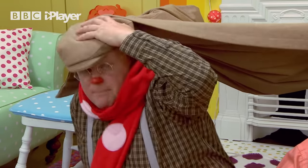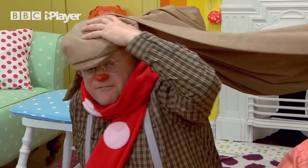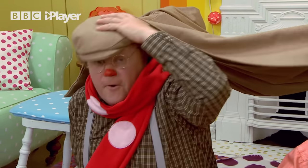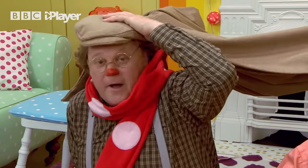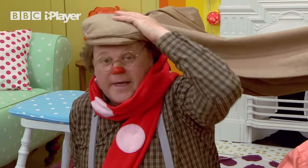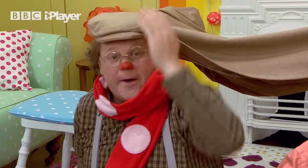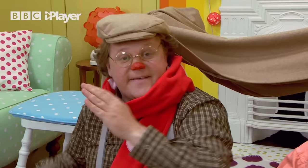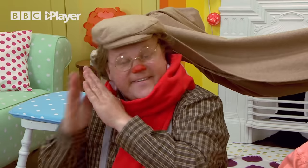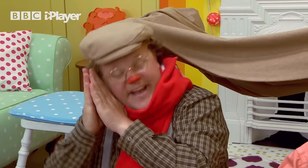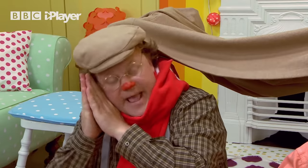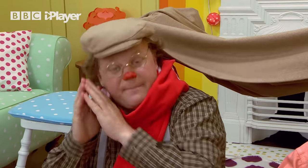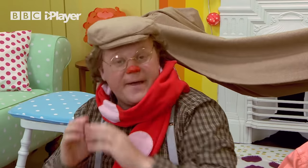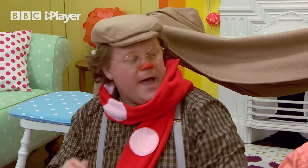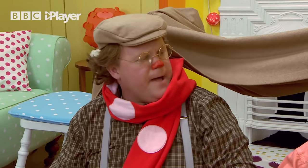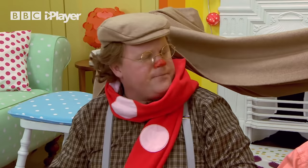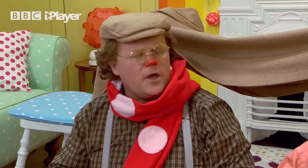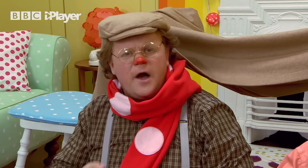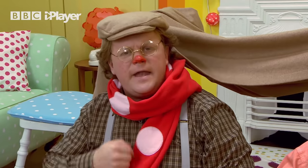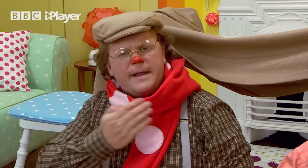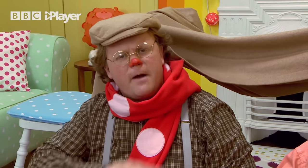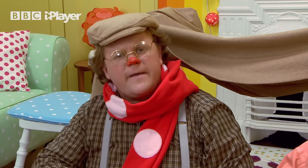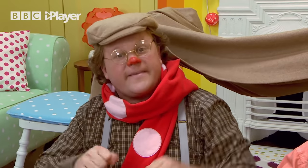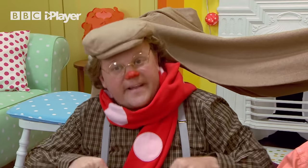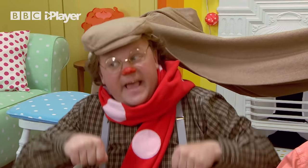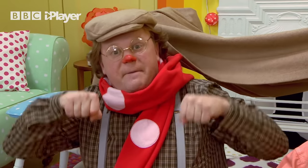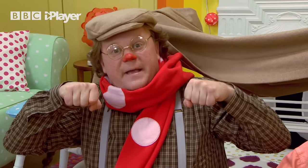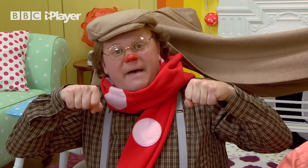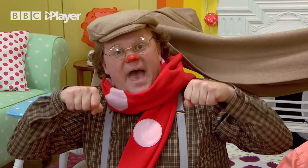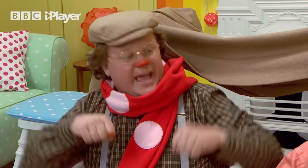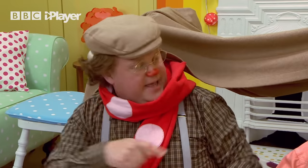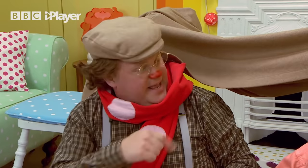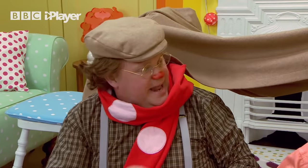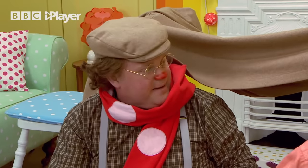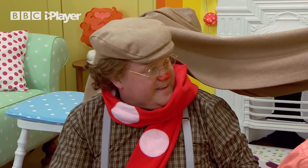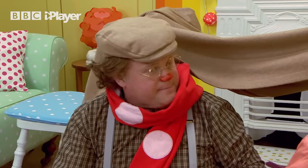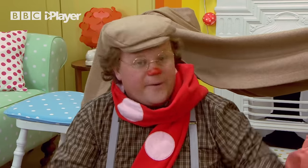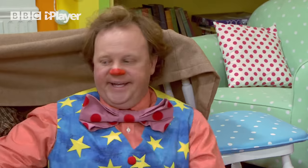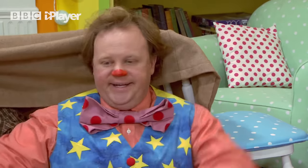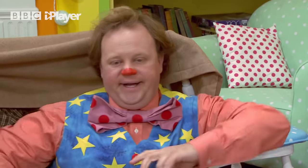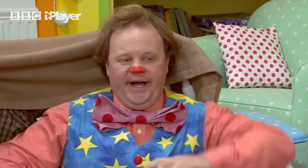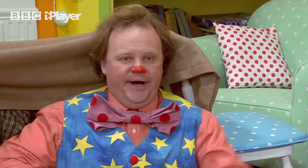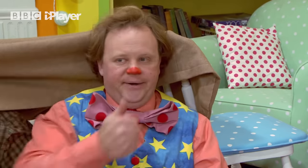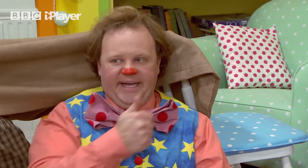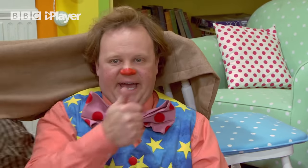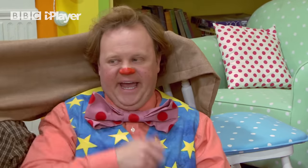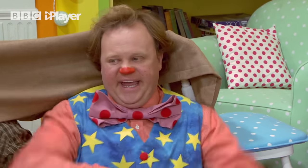before i go to sleep um i need my sleeping bag can you get it please the boy okay